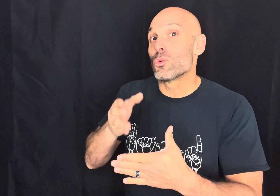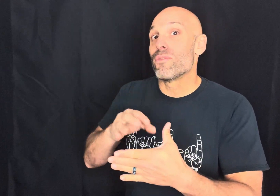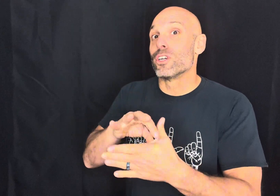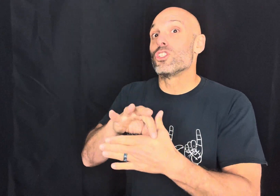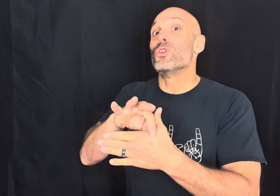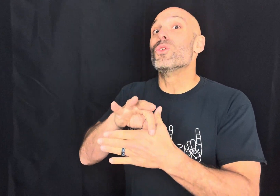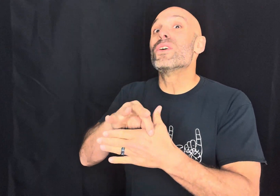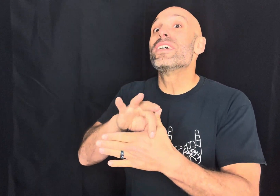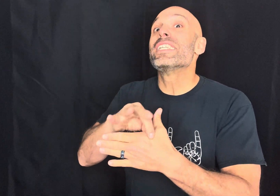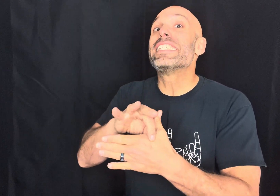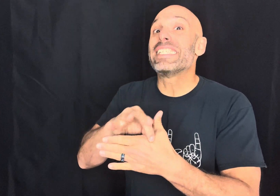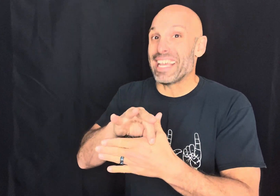refer to steak.